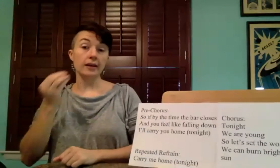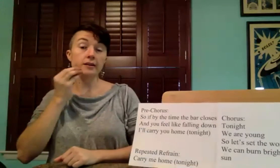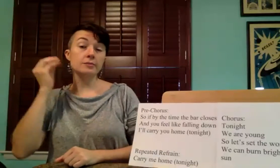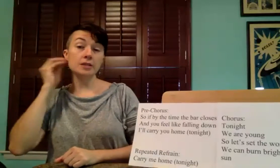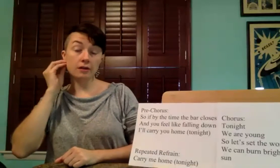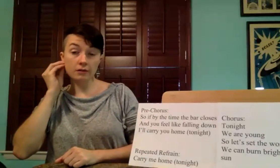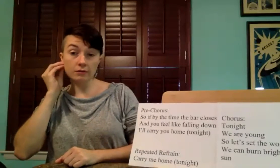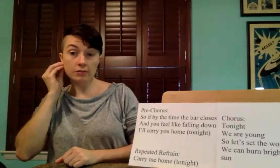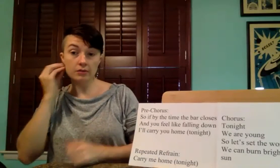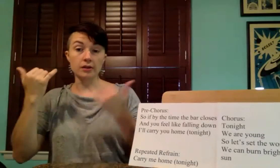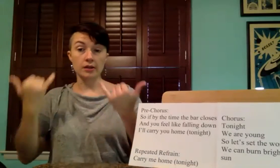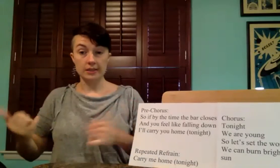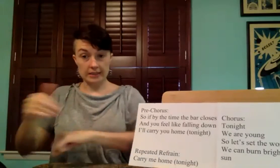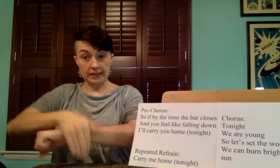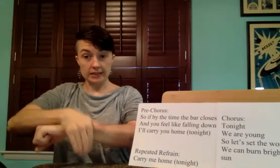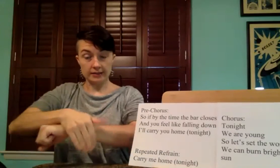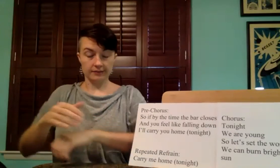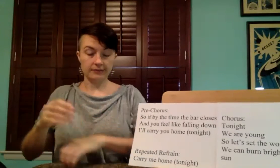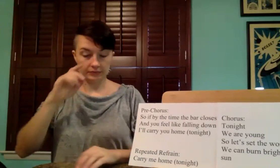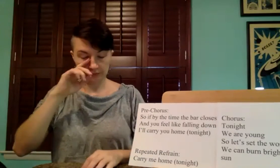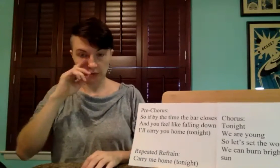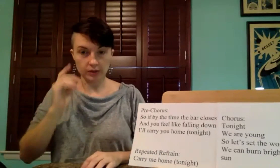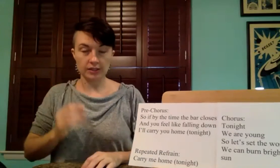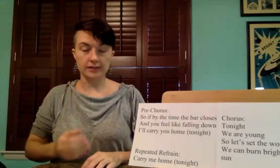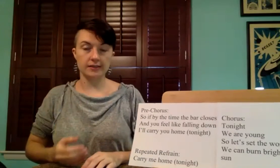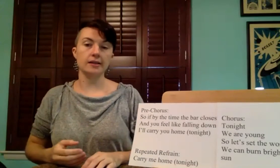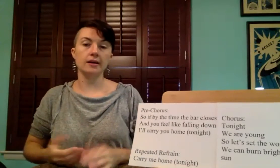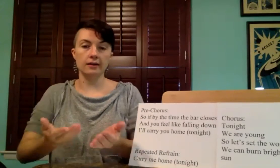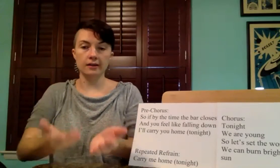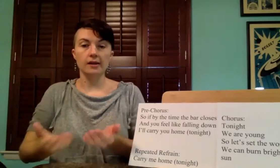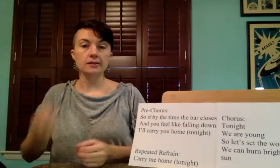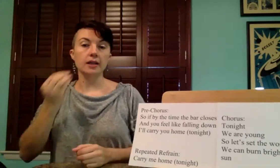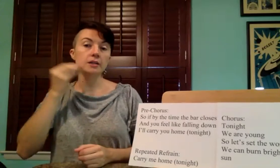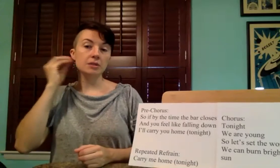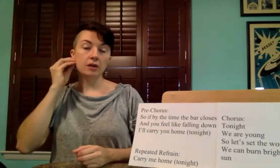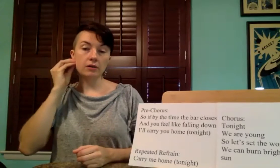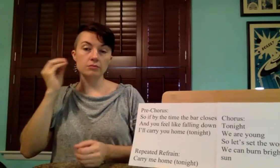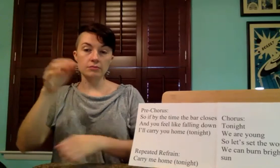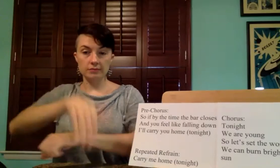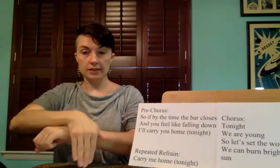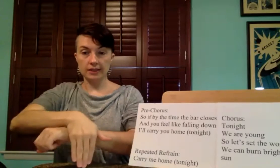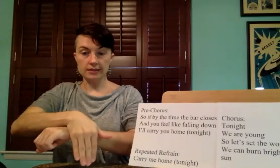carry me home tonight, or just carry me home tonight.